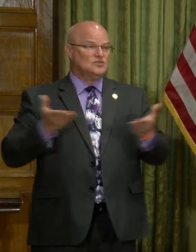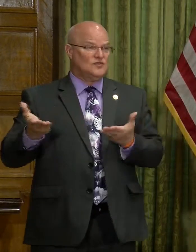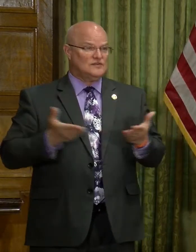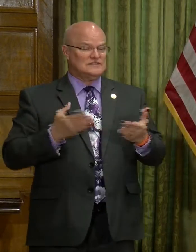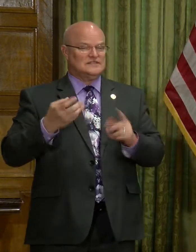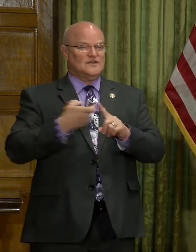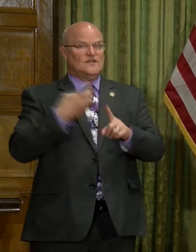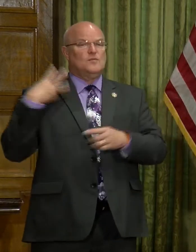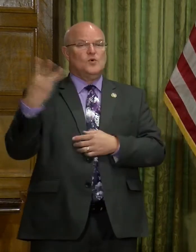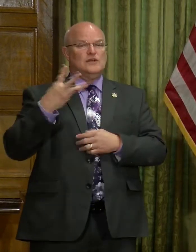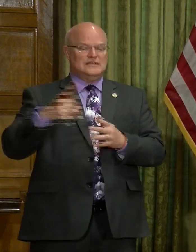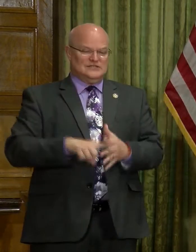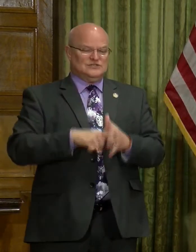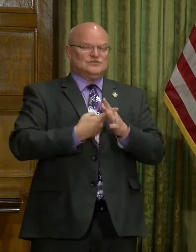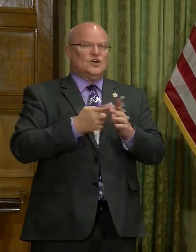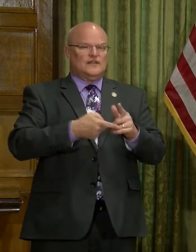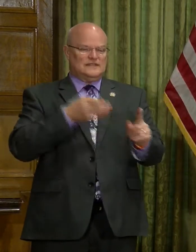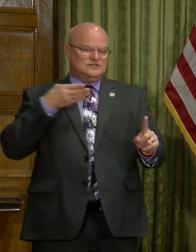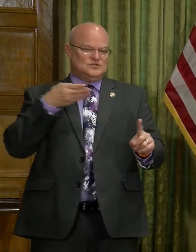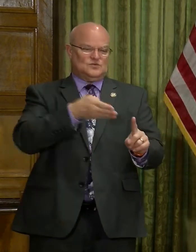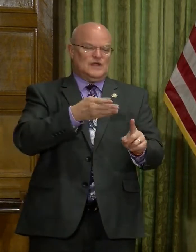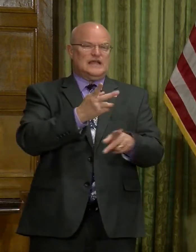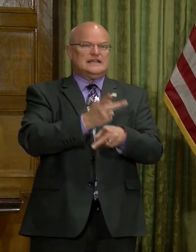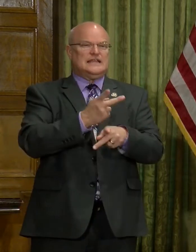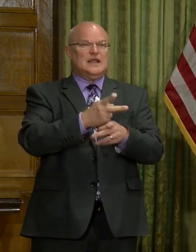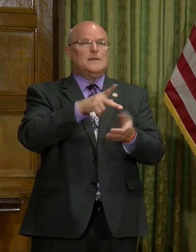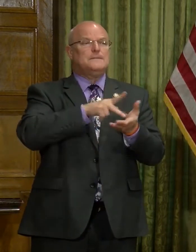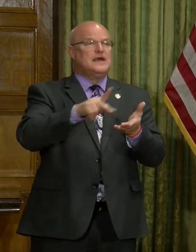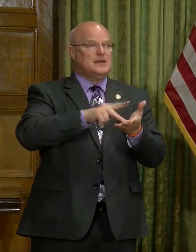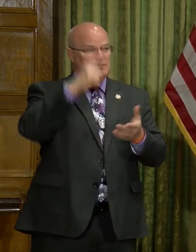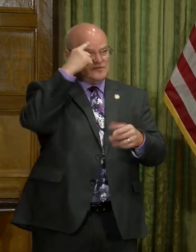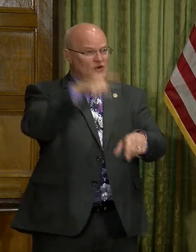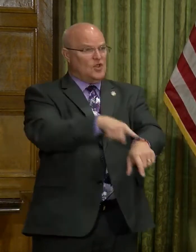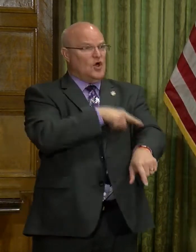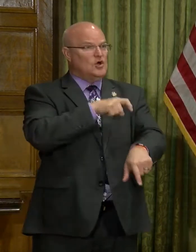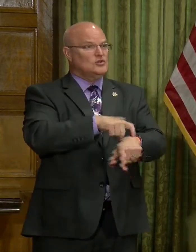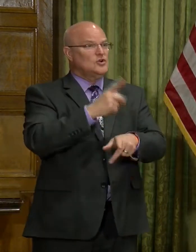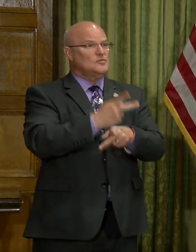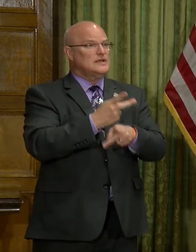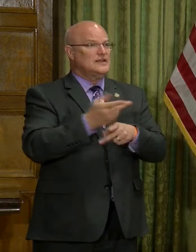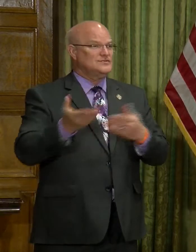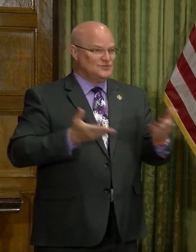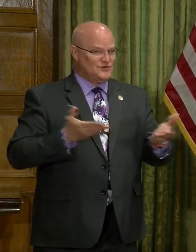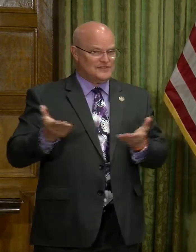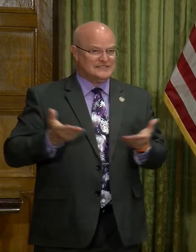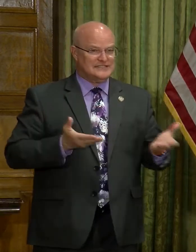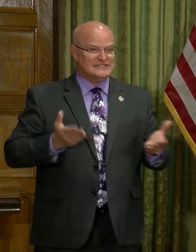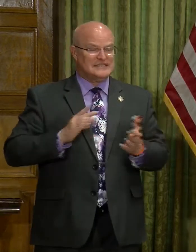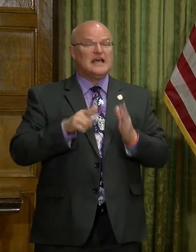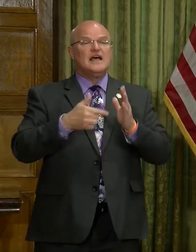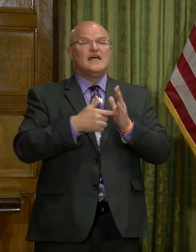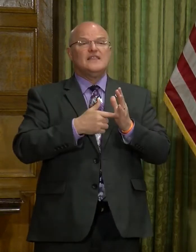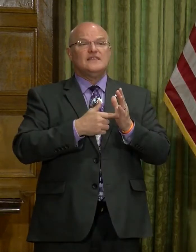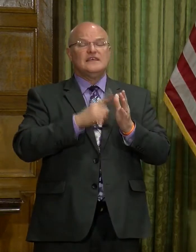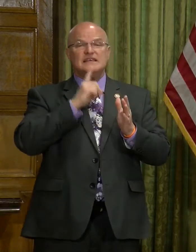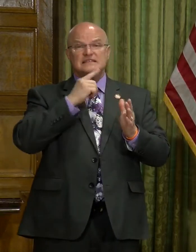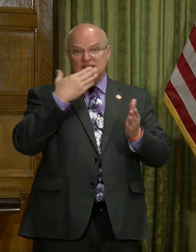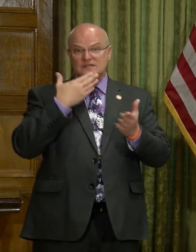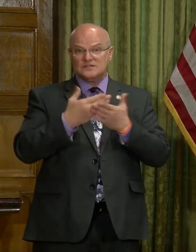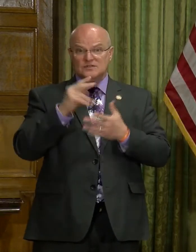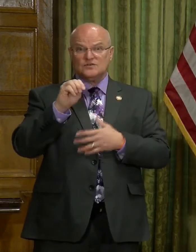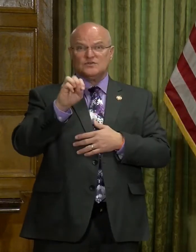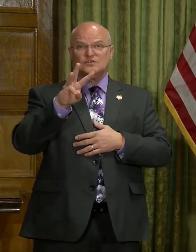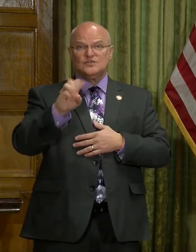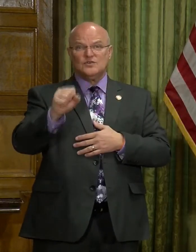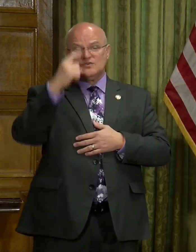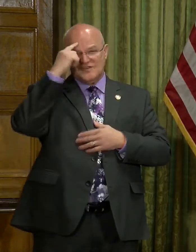in Washington to start these direct care payments for long-term care services. This is extraordinarily good news